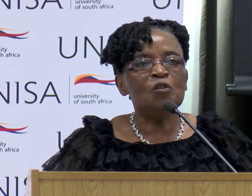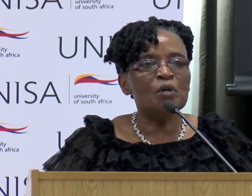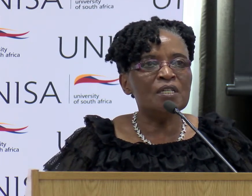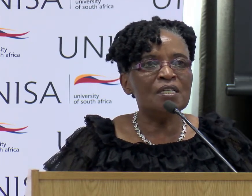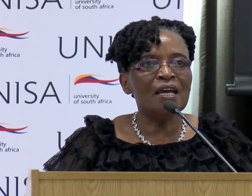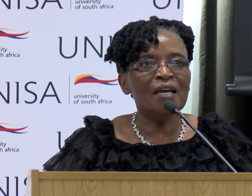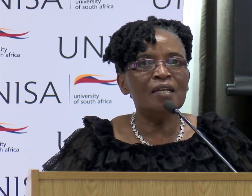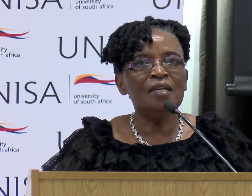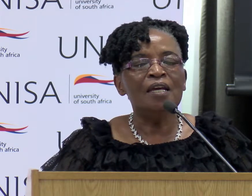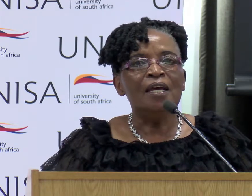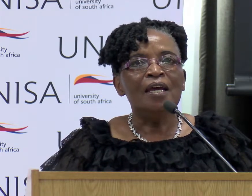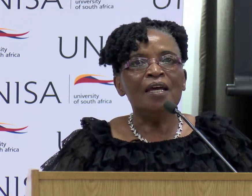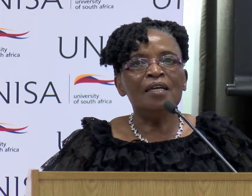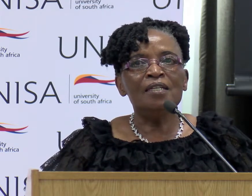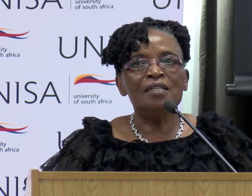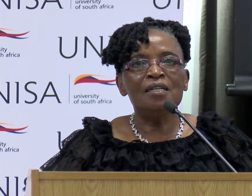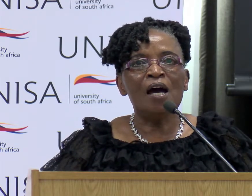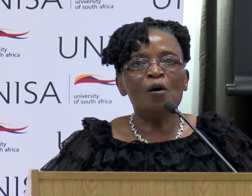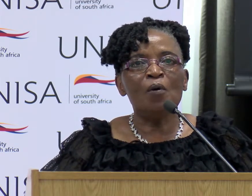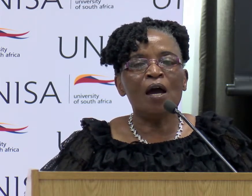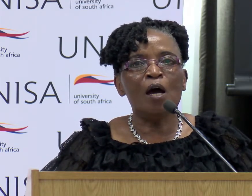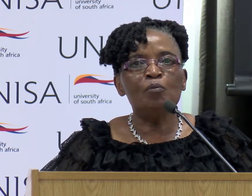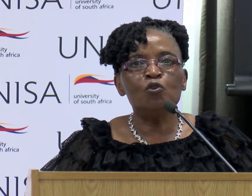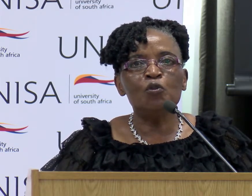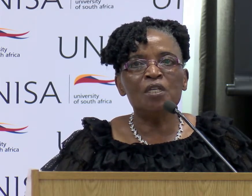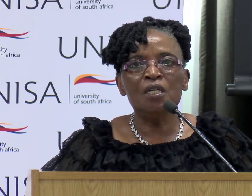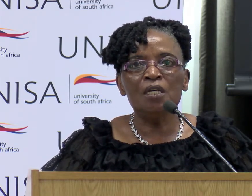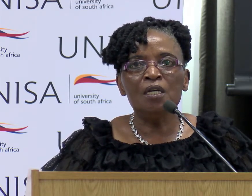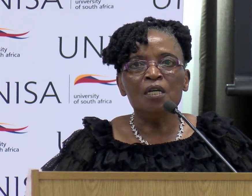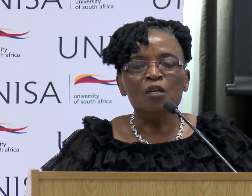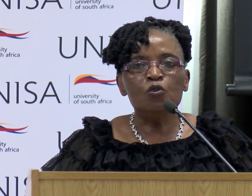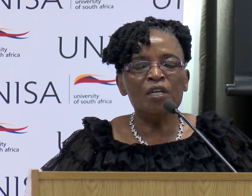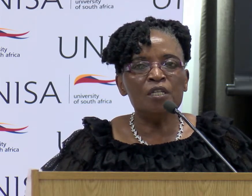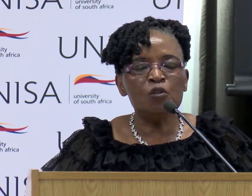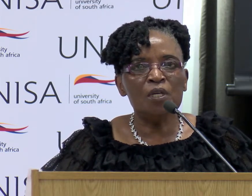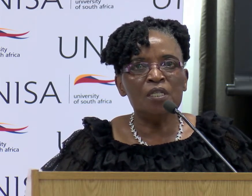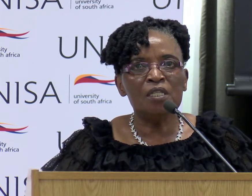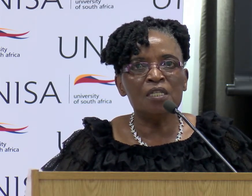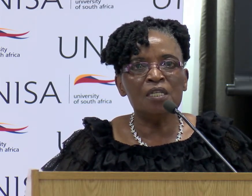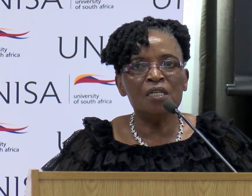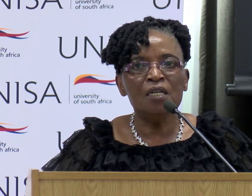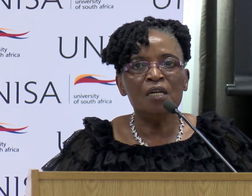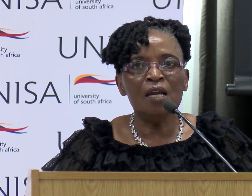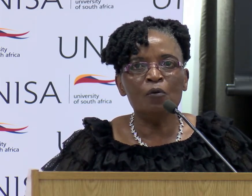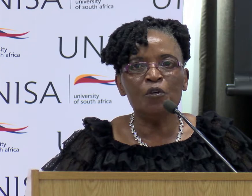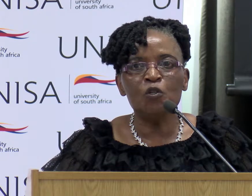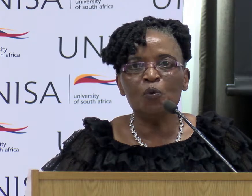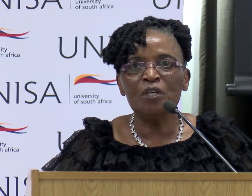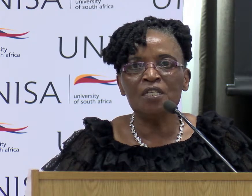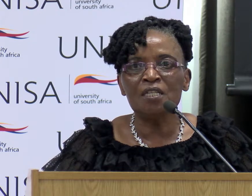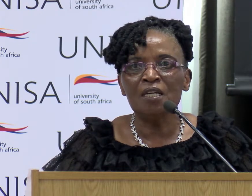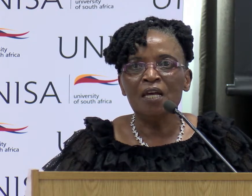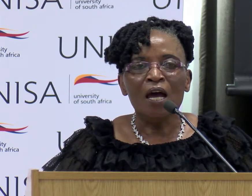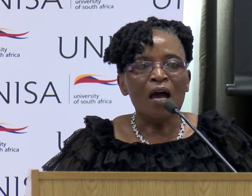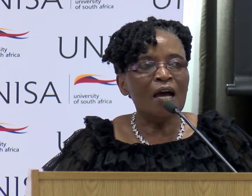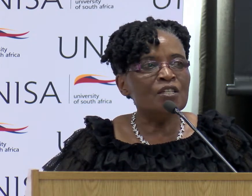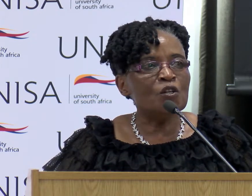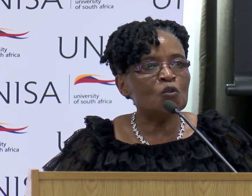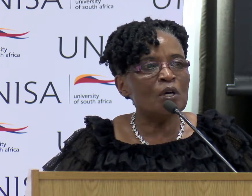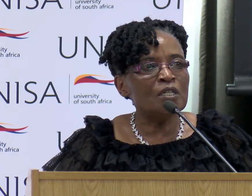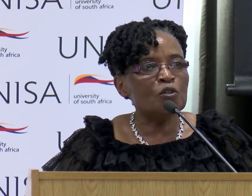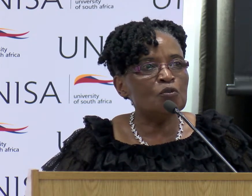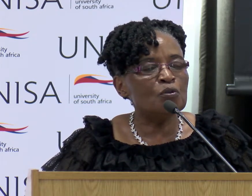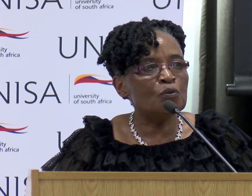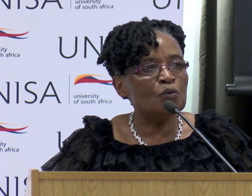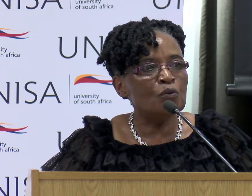version of the 2010, and now come to the 2023 language policy. I